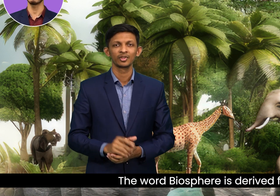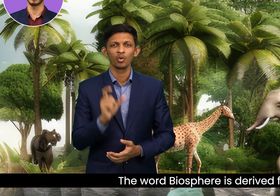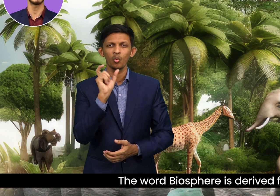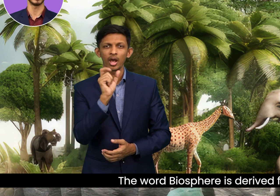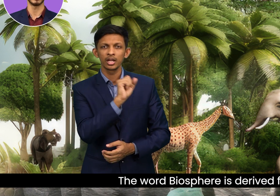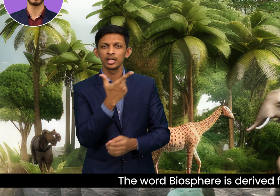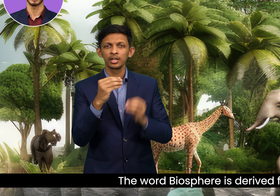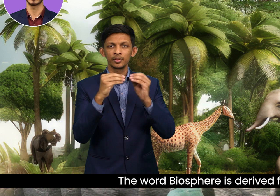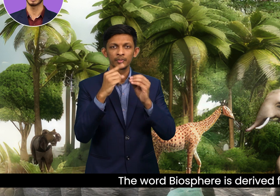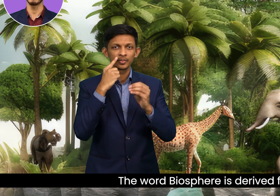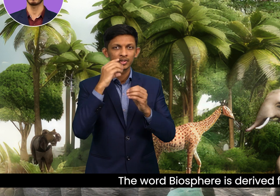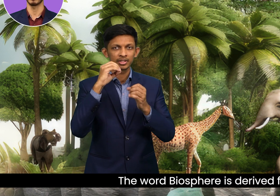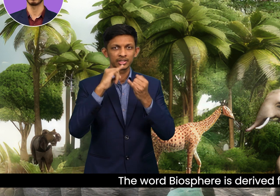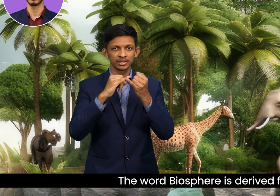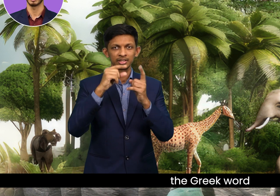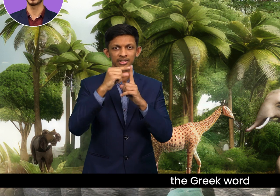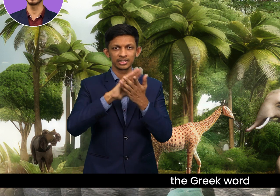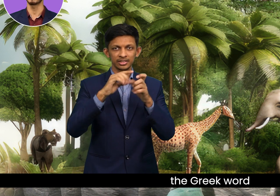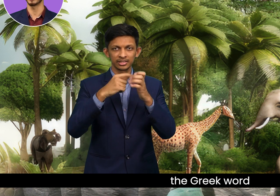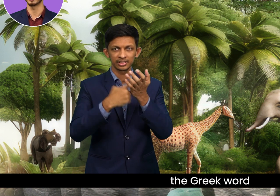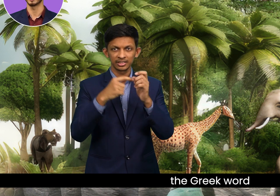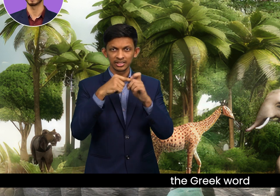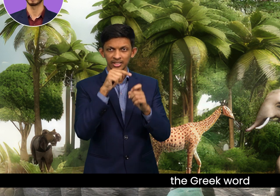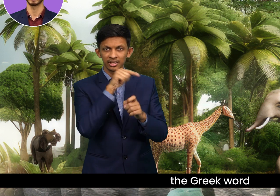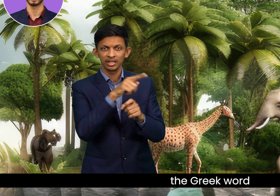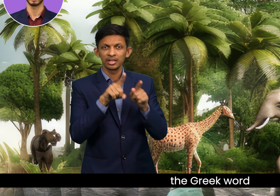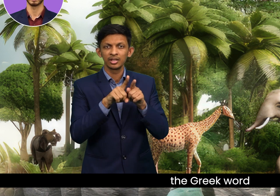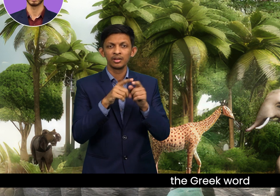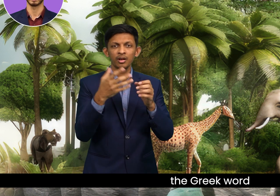The word biosphere is derived from a Greek word,